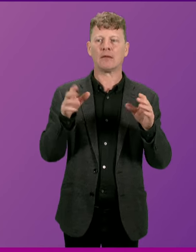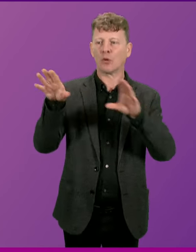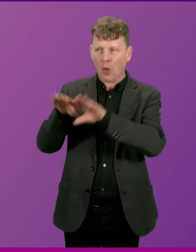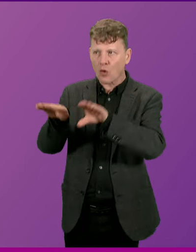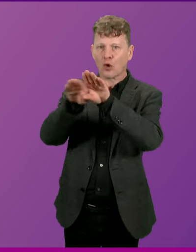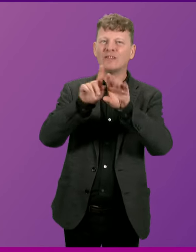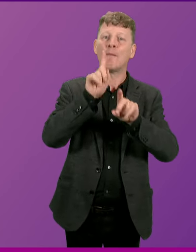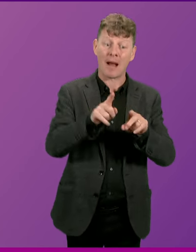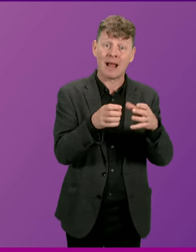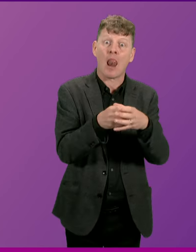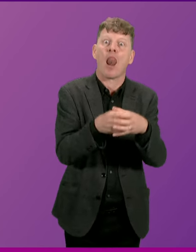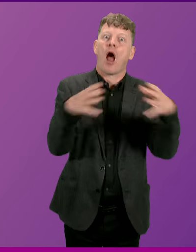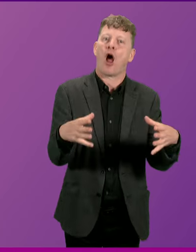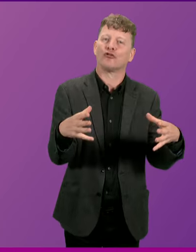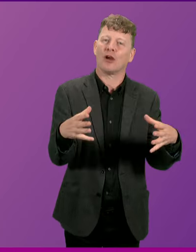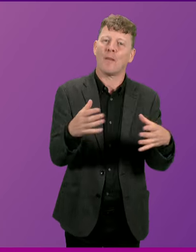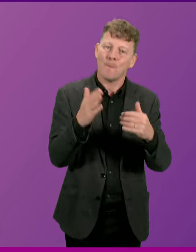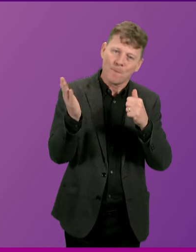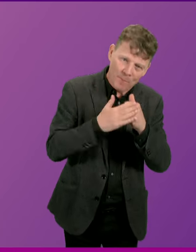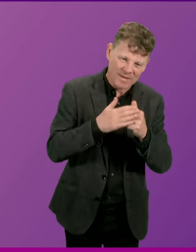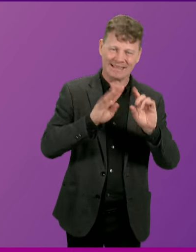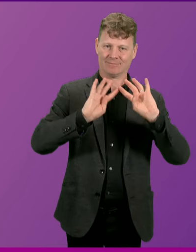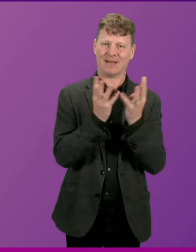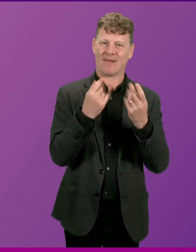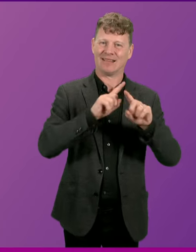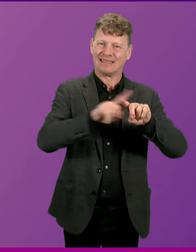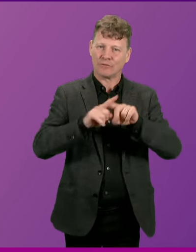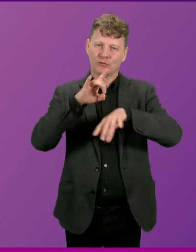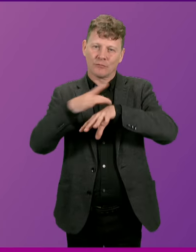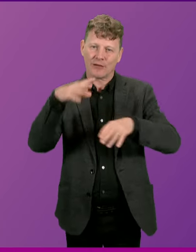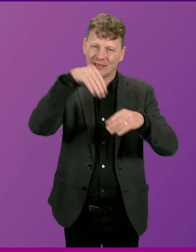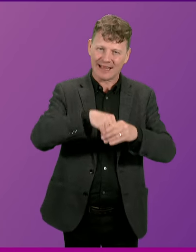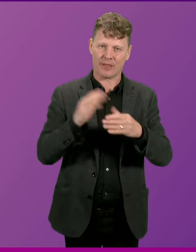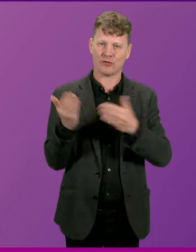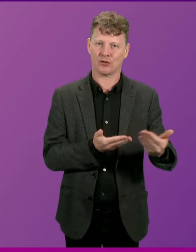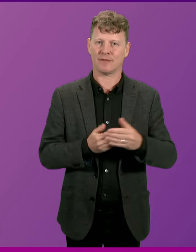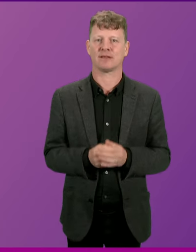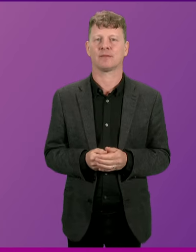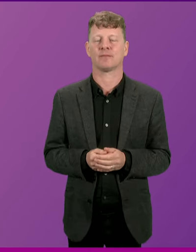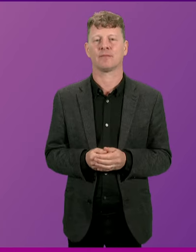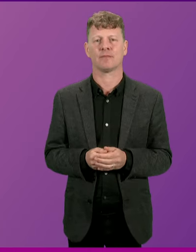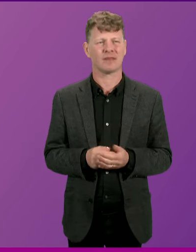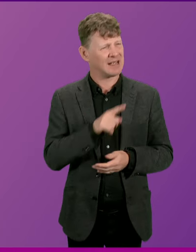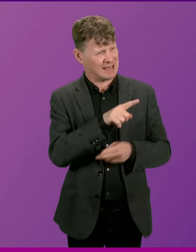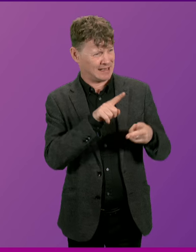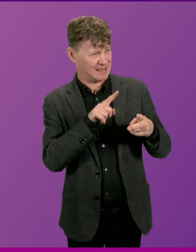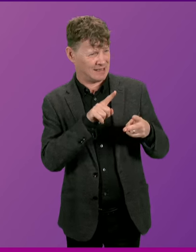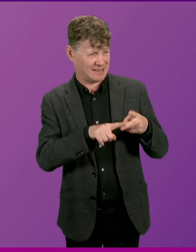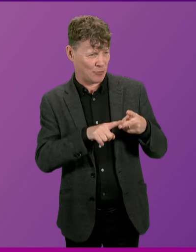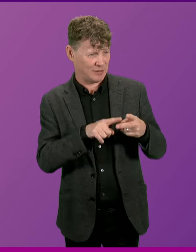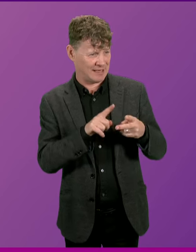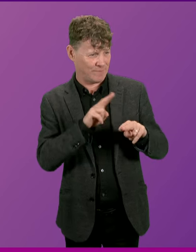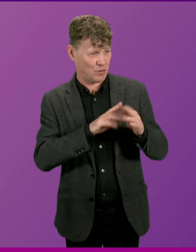multidisciplinary teams to provide a wider range of services. Tess White. Deputy First Minister, you said you were led by